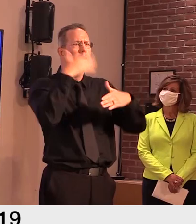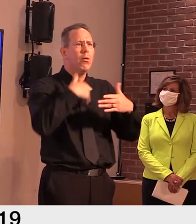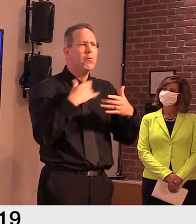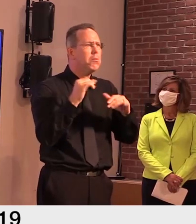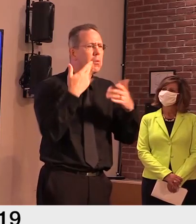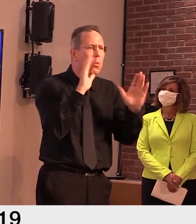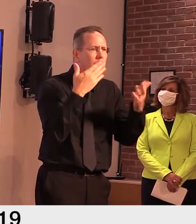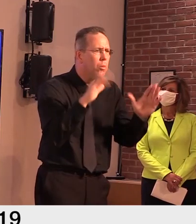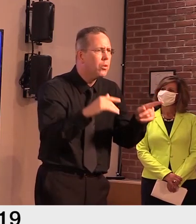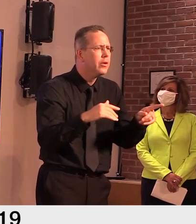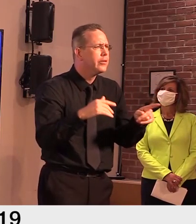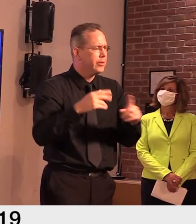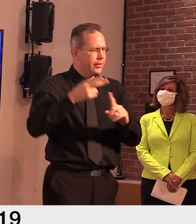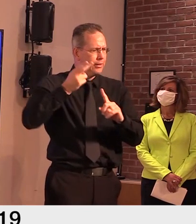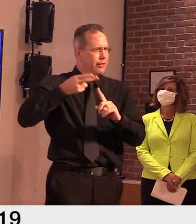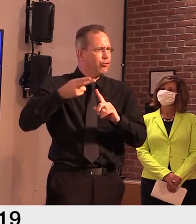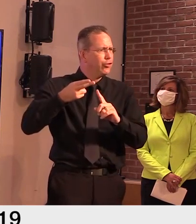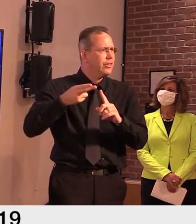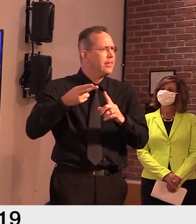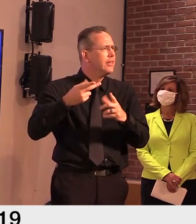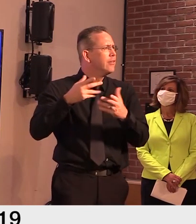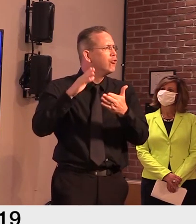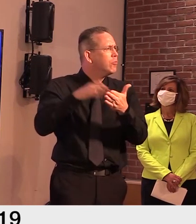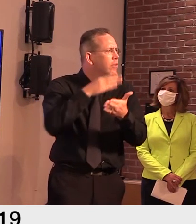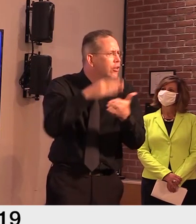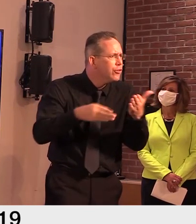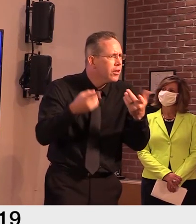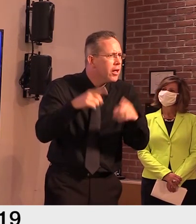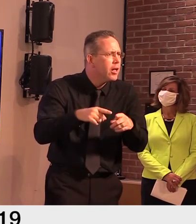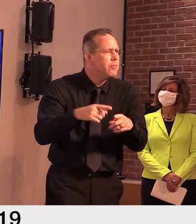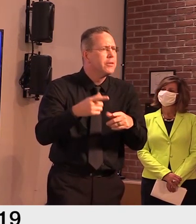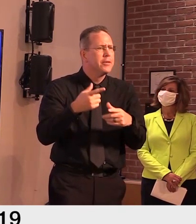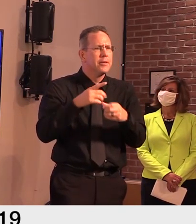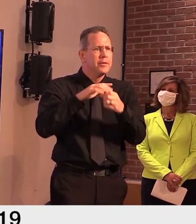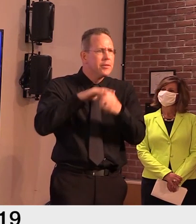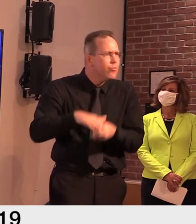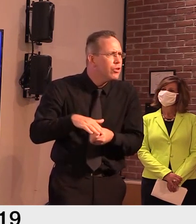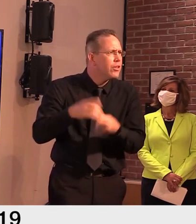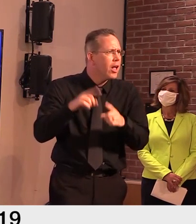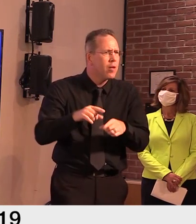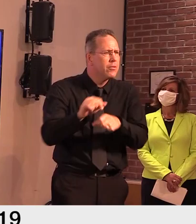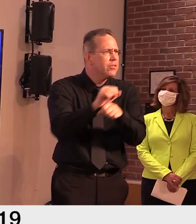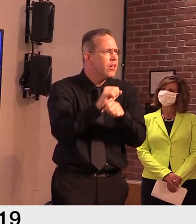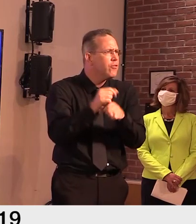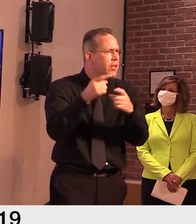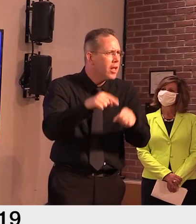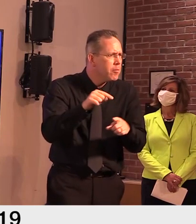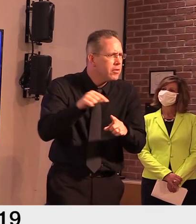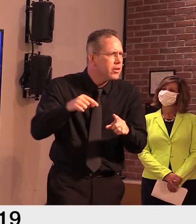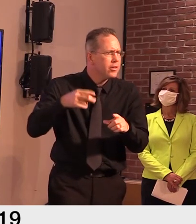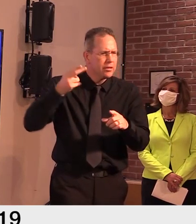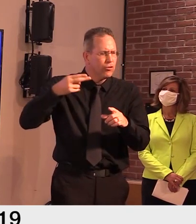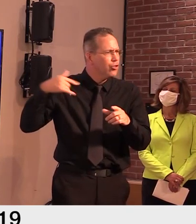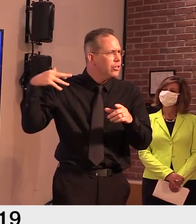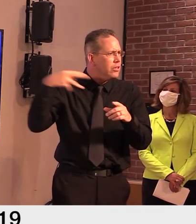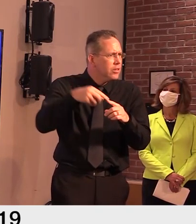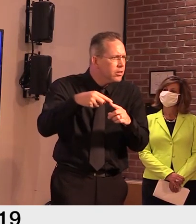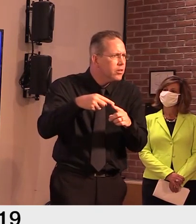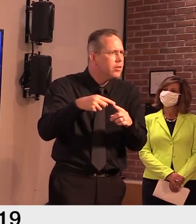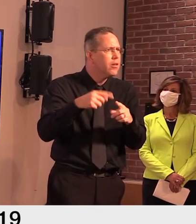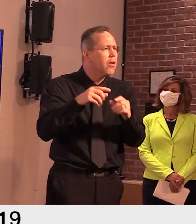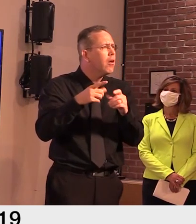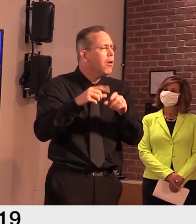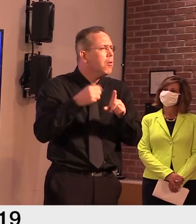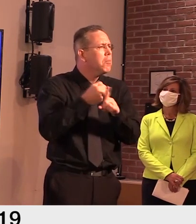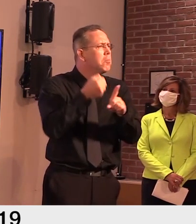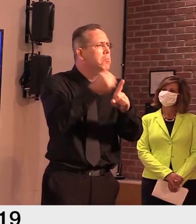And I think that in some ways that makes me a lot like many other Vermonters, in the sense that we don't know it all. There's so